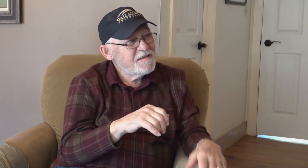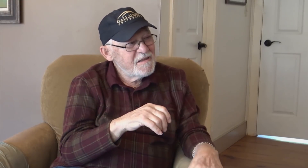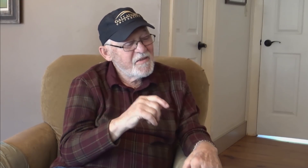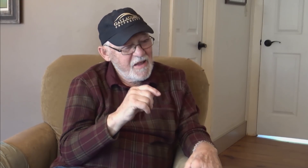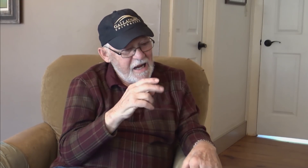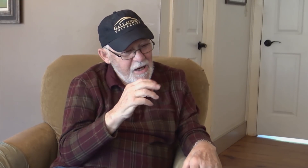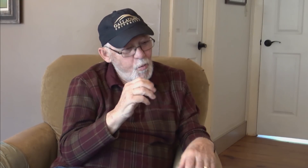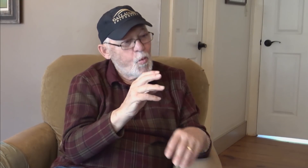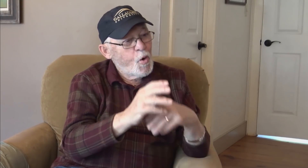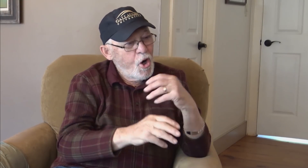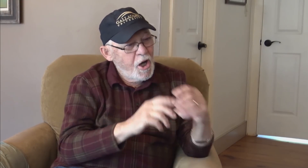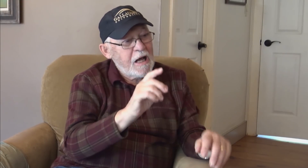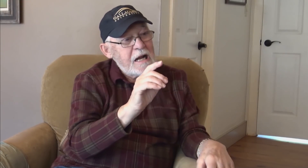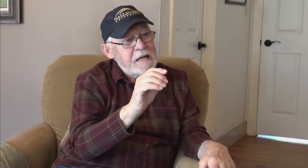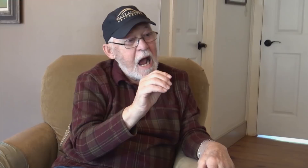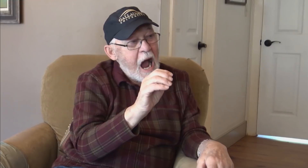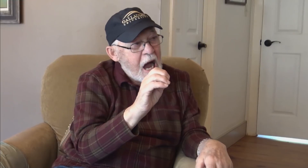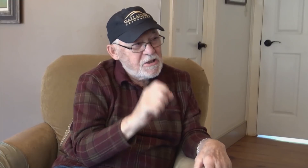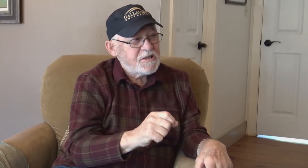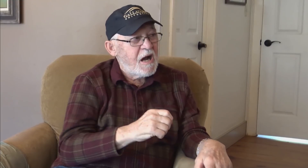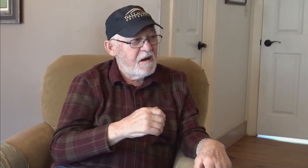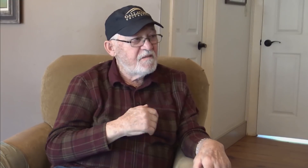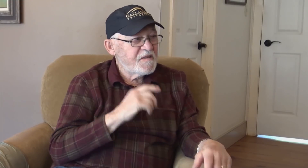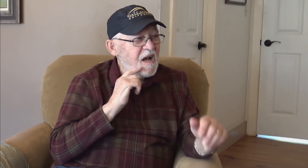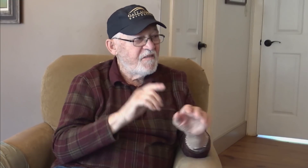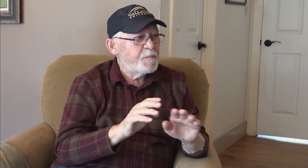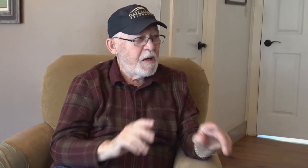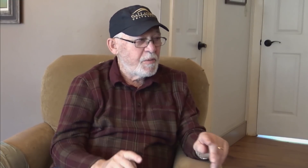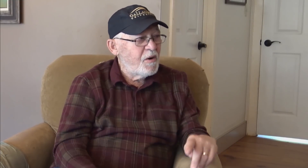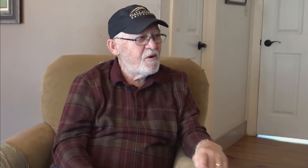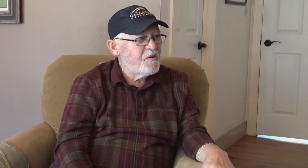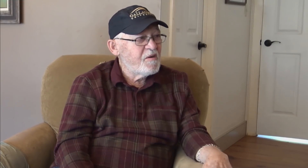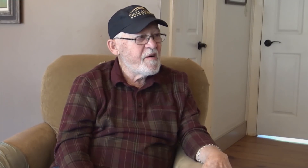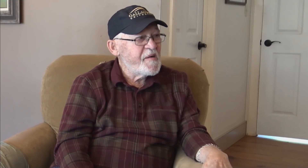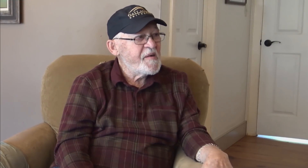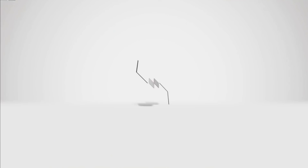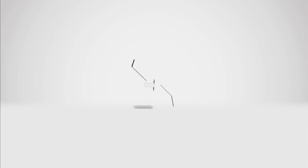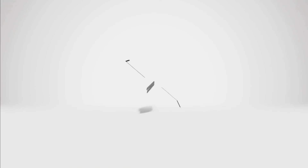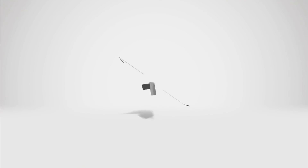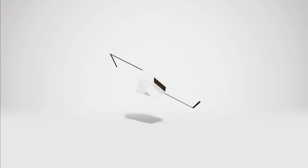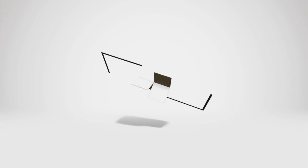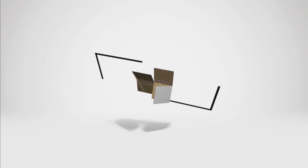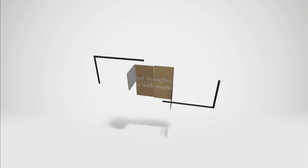that hearing people needed to learn that the world does have deaf people.